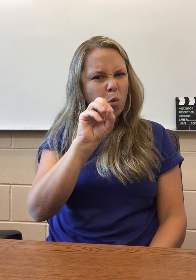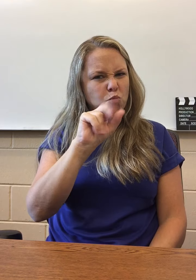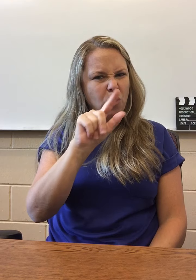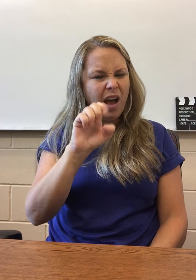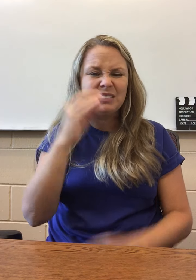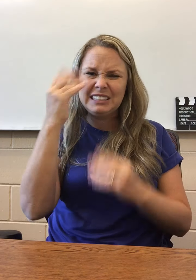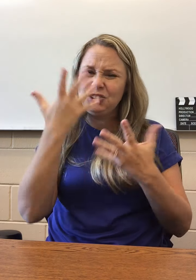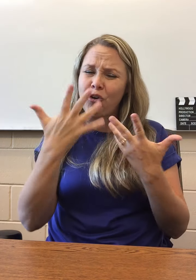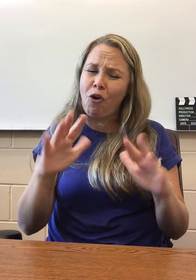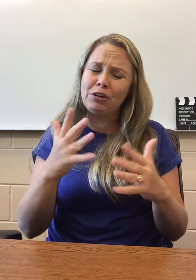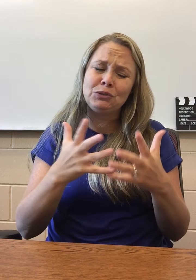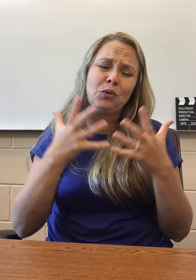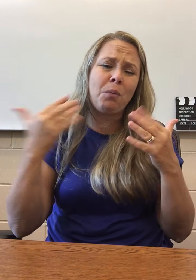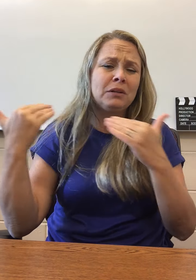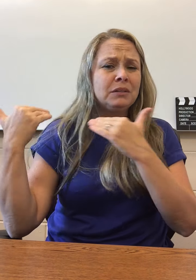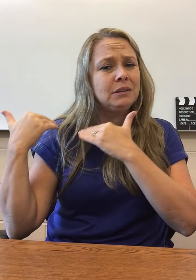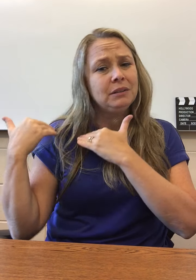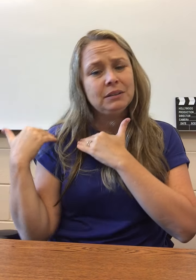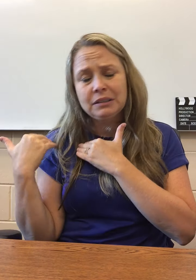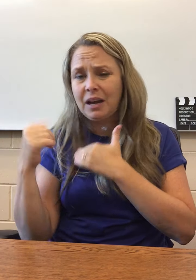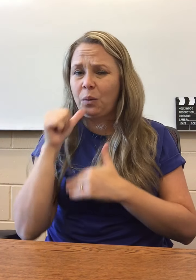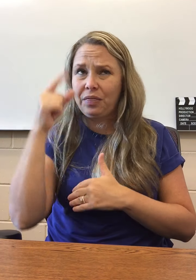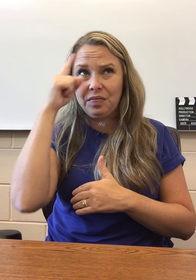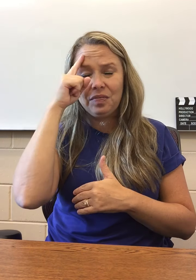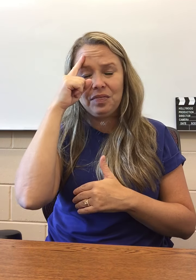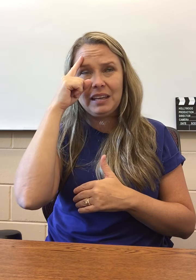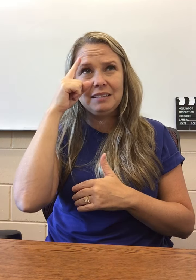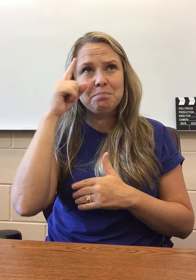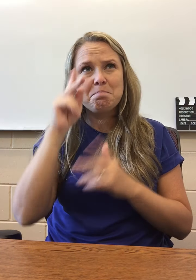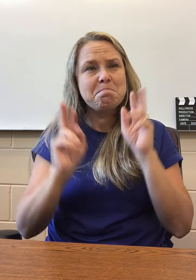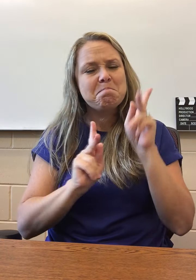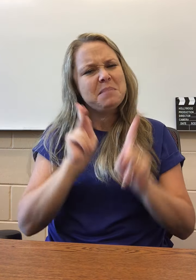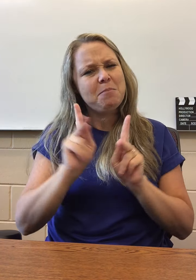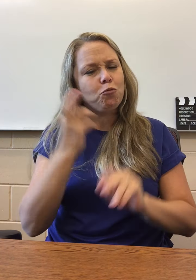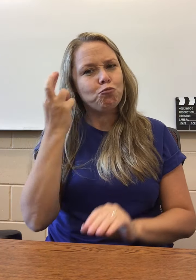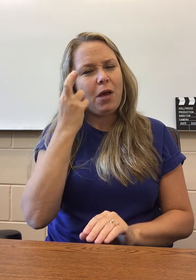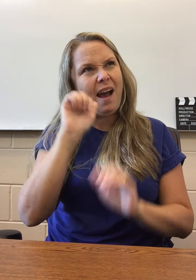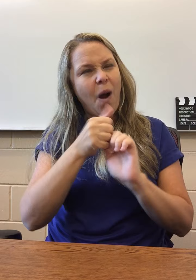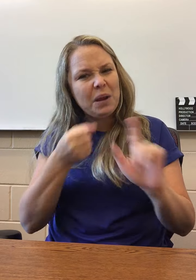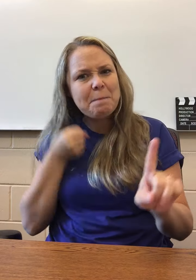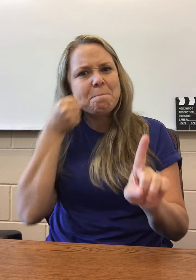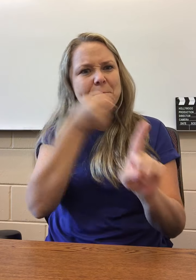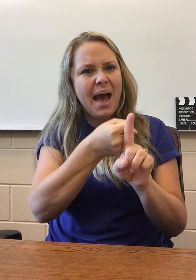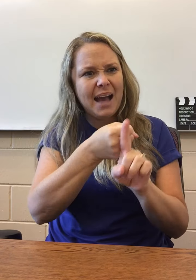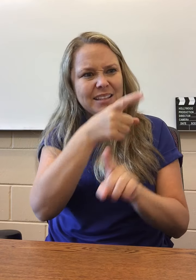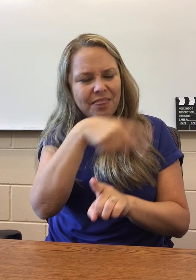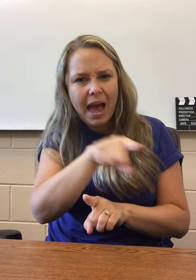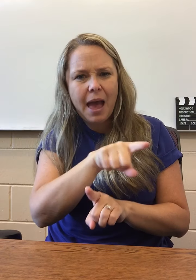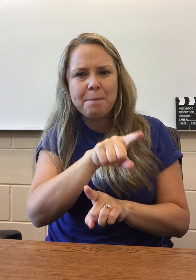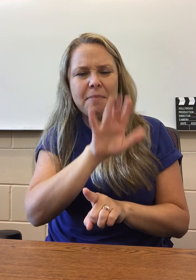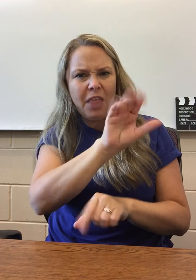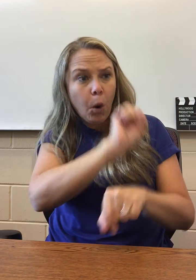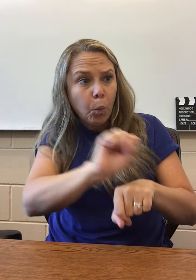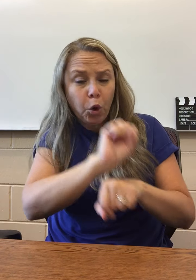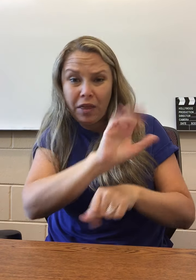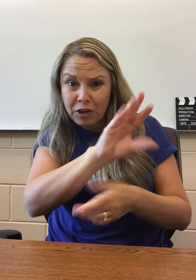with the pandemic i don't think anybody thinks about how all this stuff impacts them their work and even students here's an email